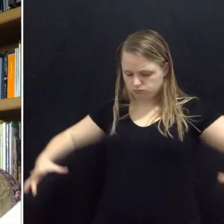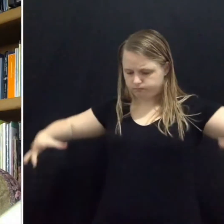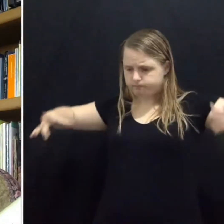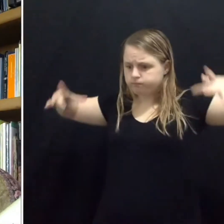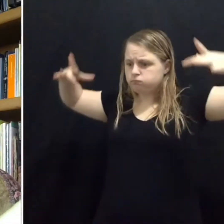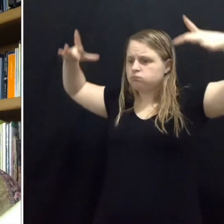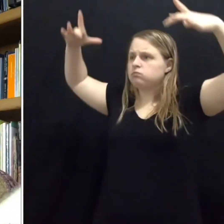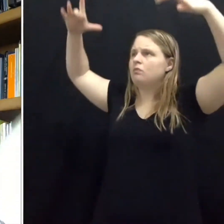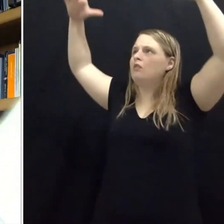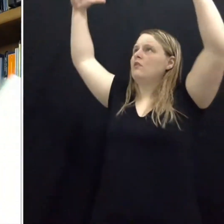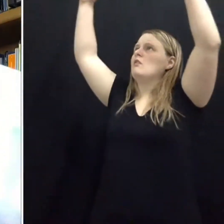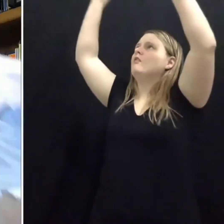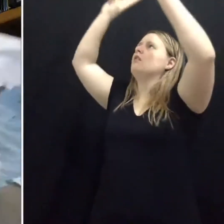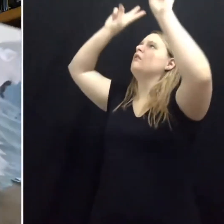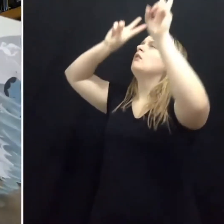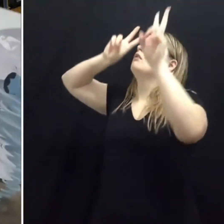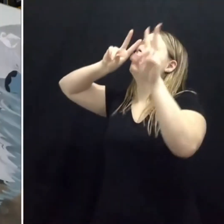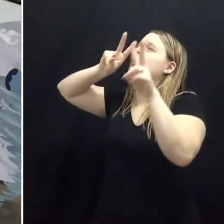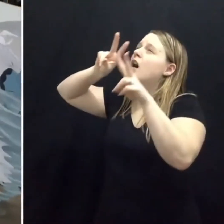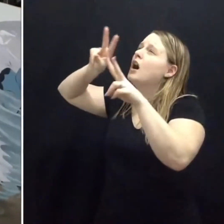deep hole.